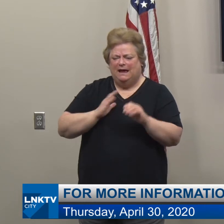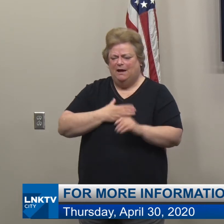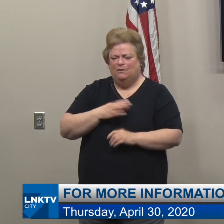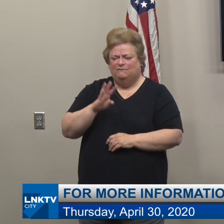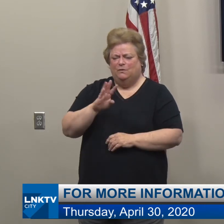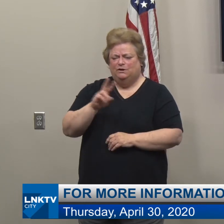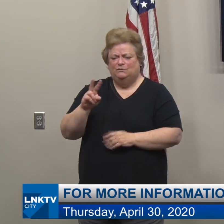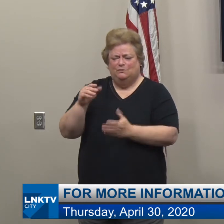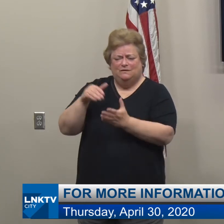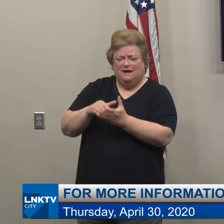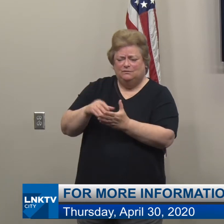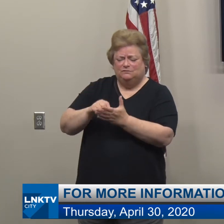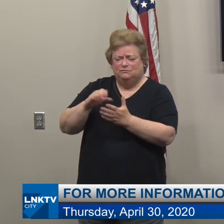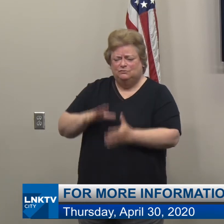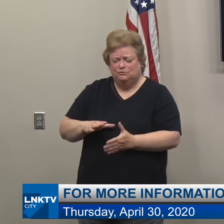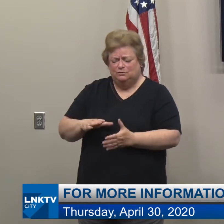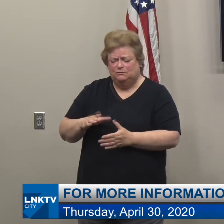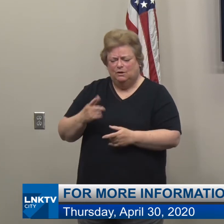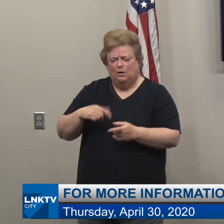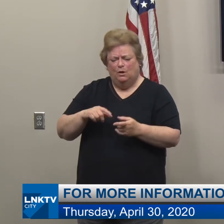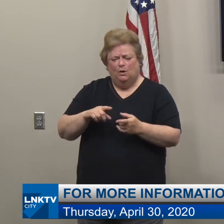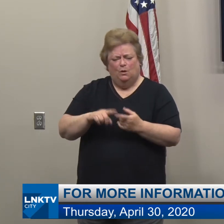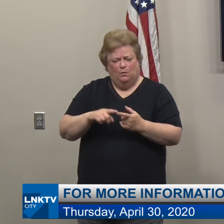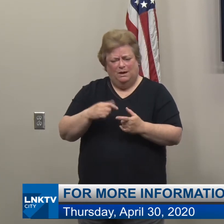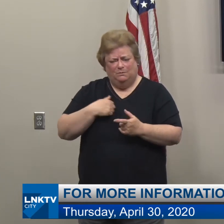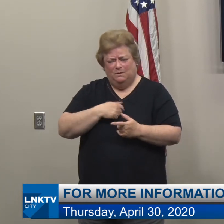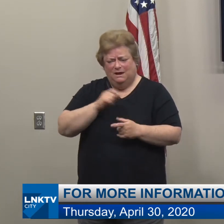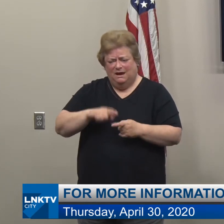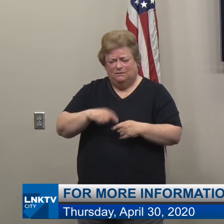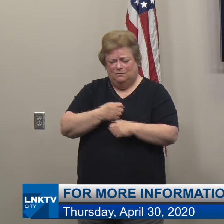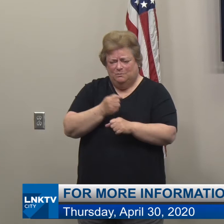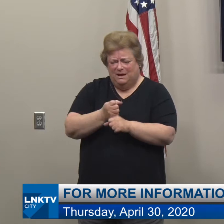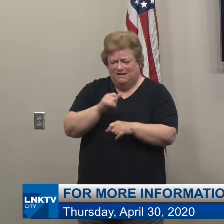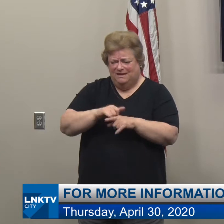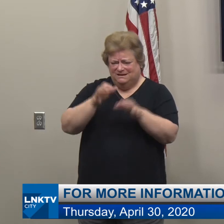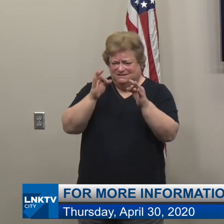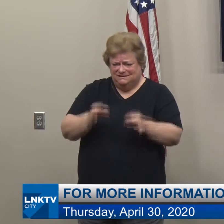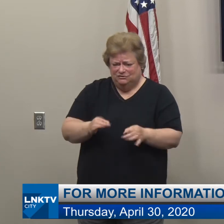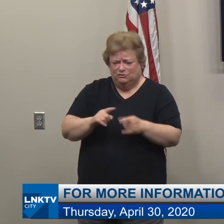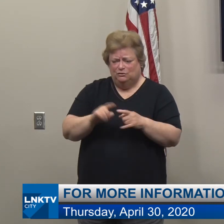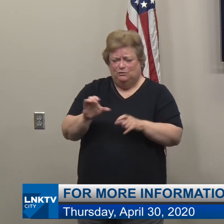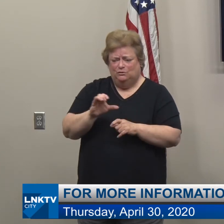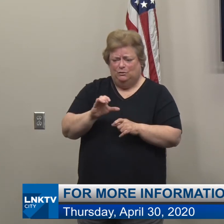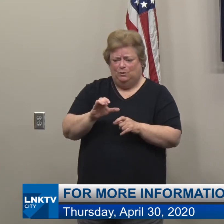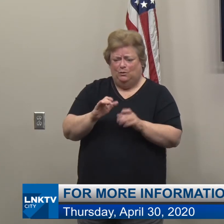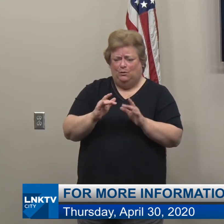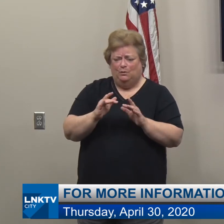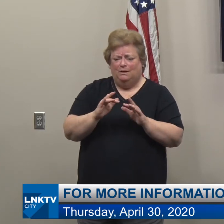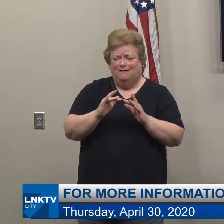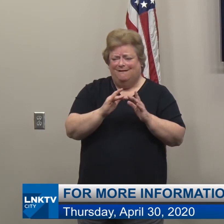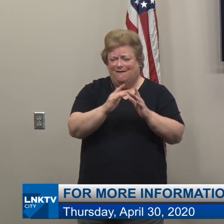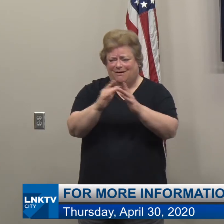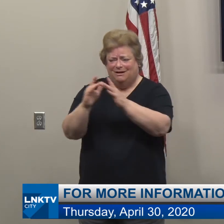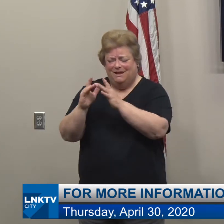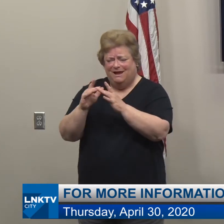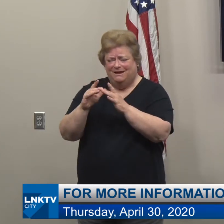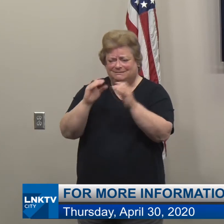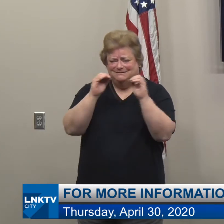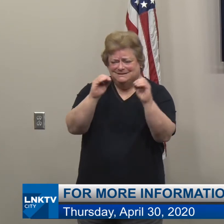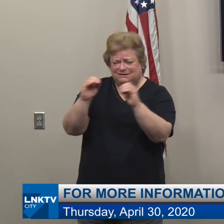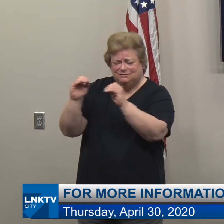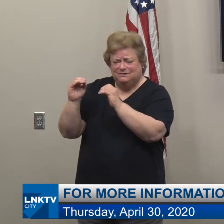I recall that when we had to make a decision, when we realized we were going to remote learning, we had a couple of issues that were